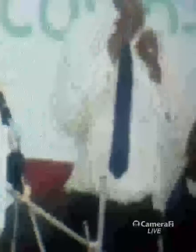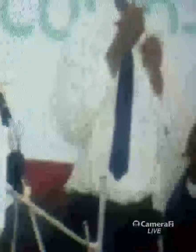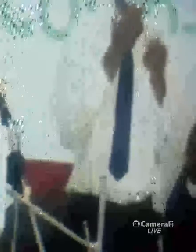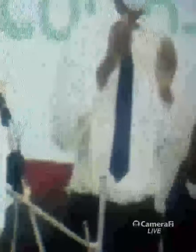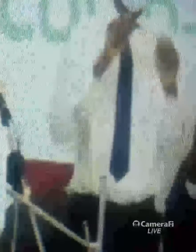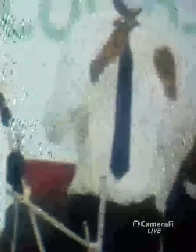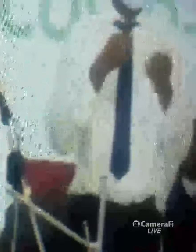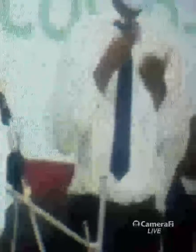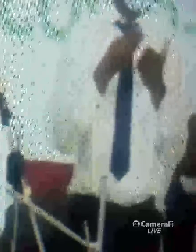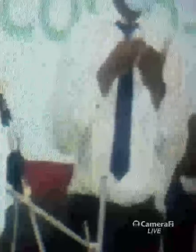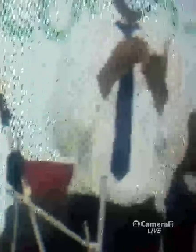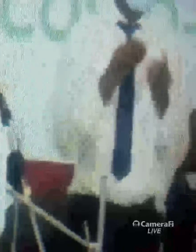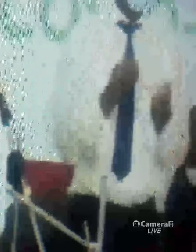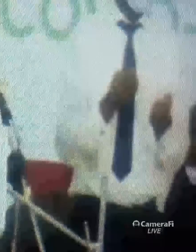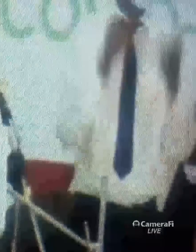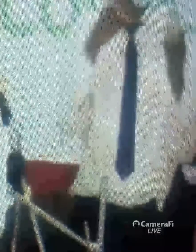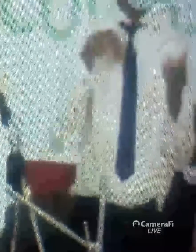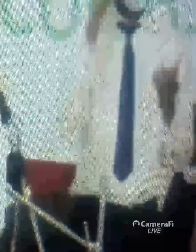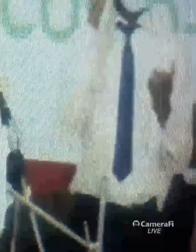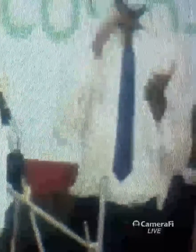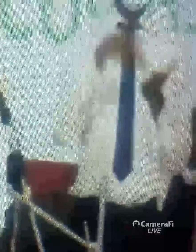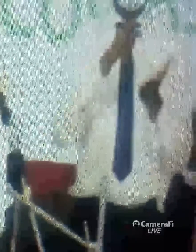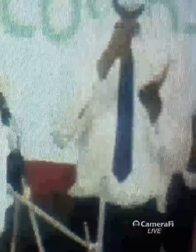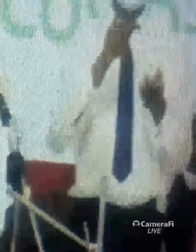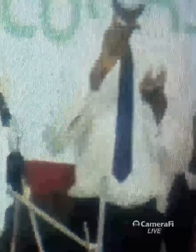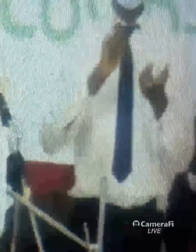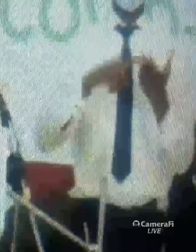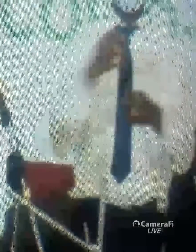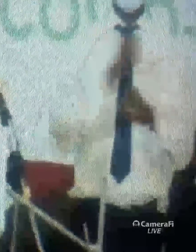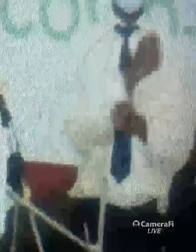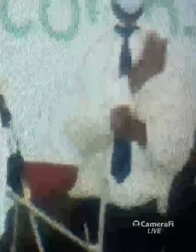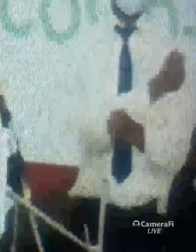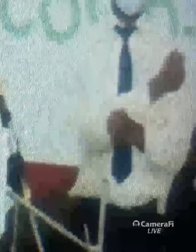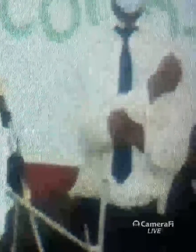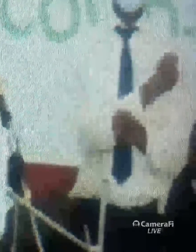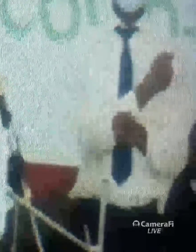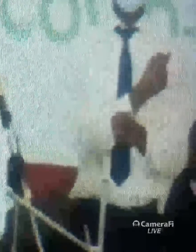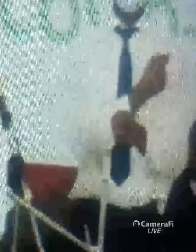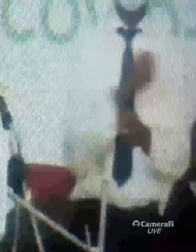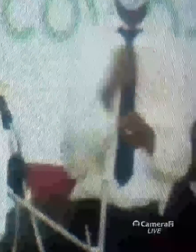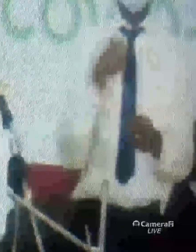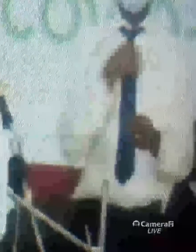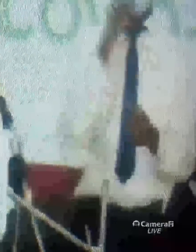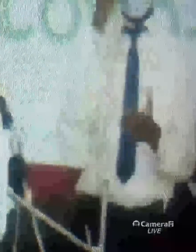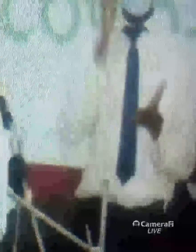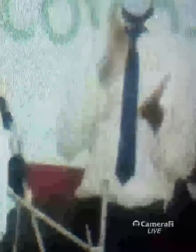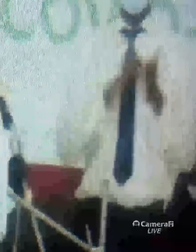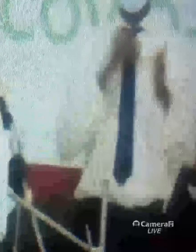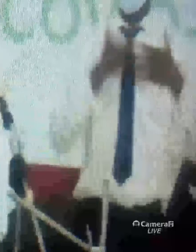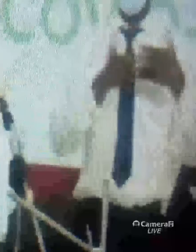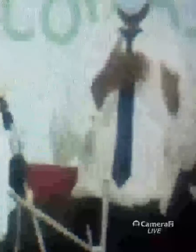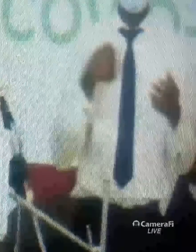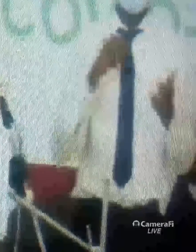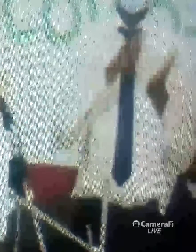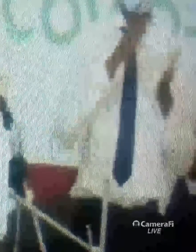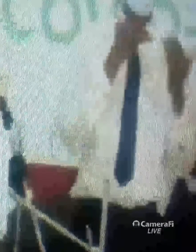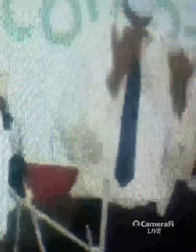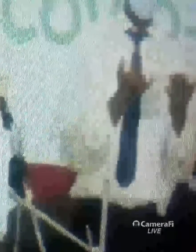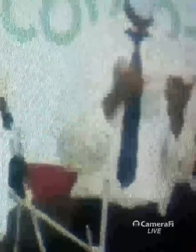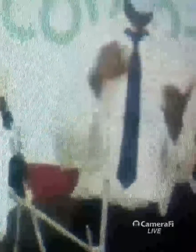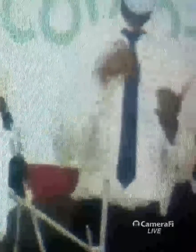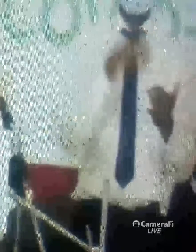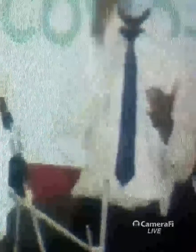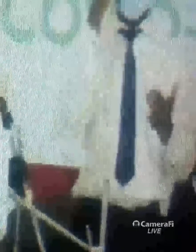to cost. And whatever estimates we make now, we know for sure that as more vaccines become available, those costs are